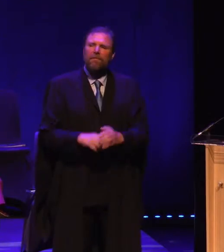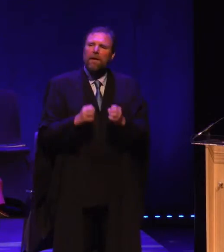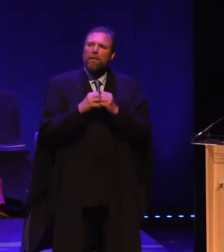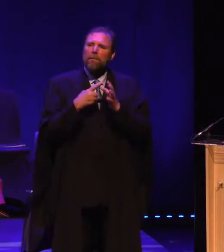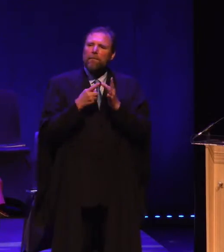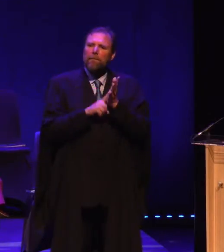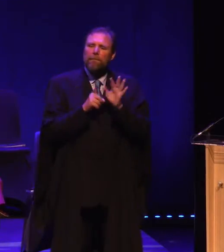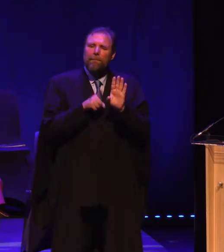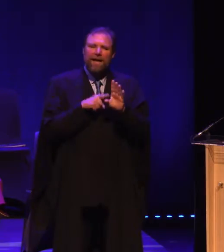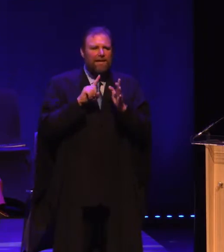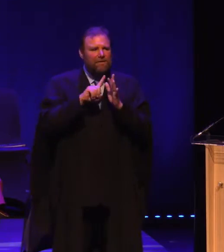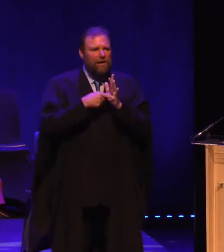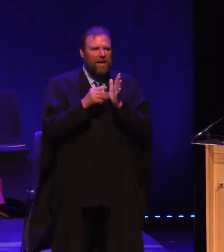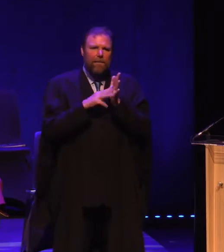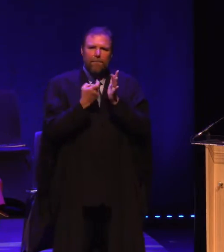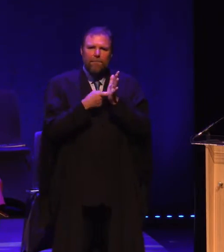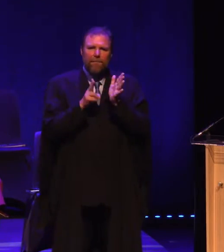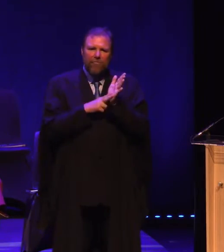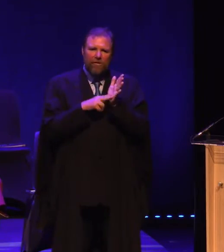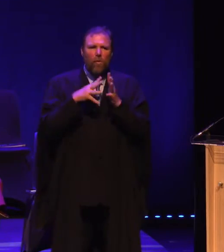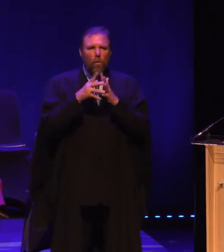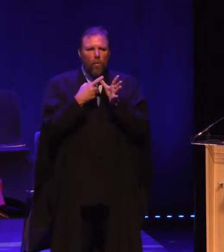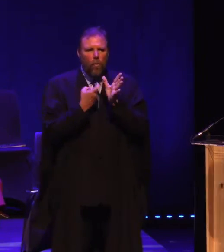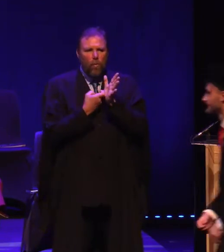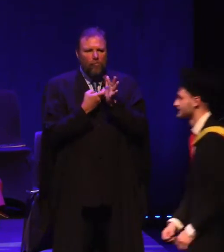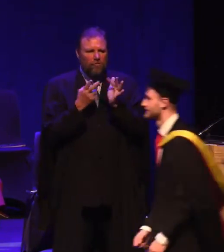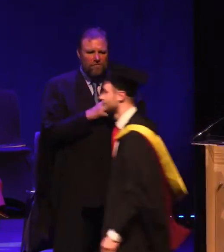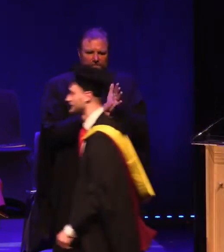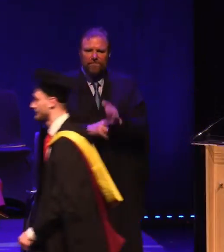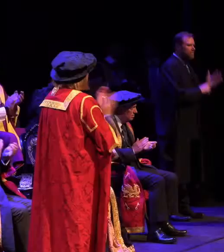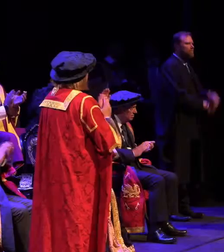Bailey J. Myron Warren.